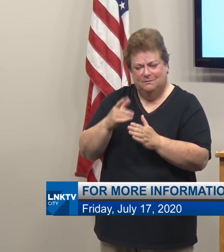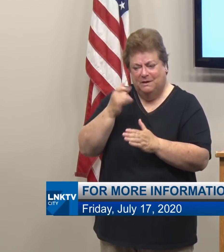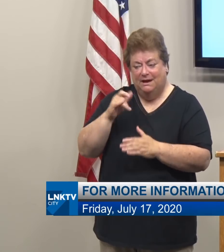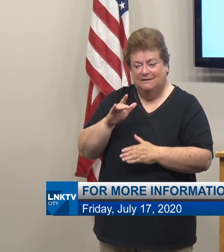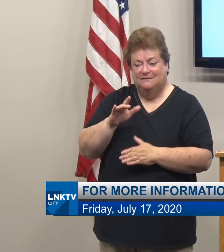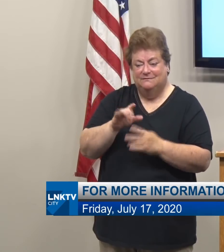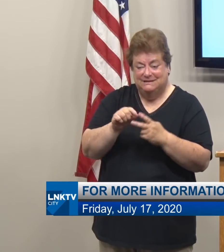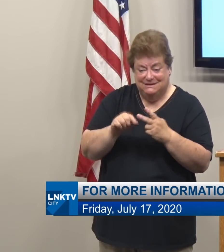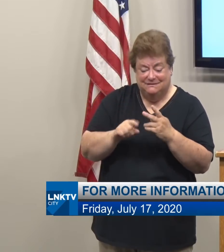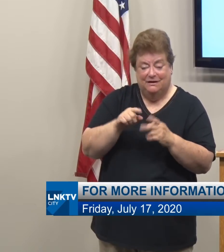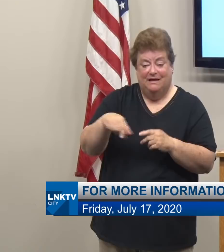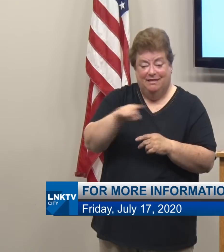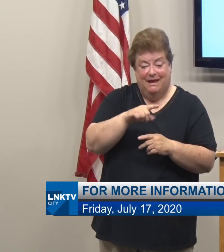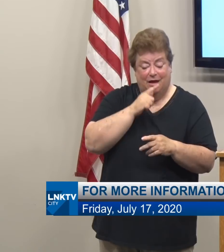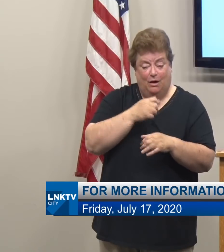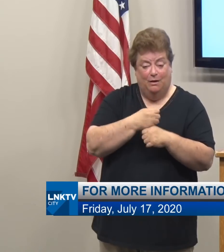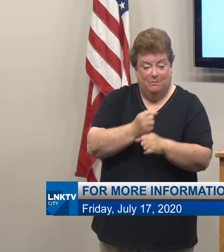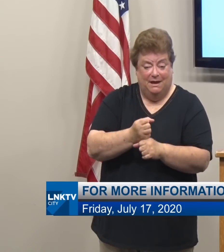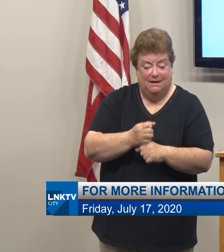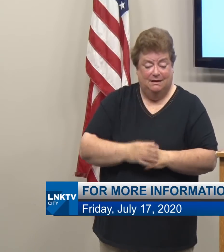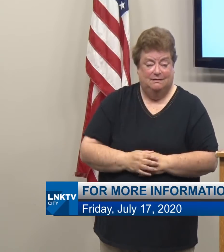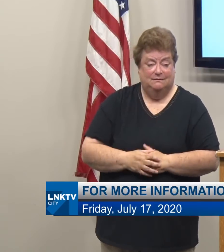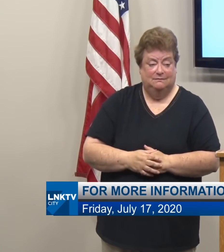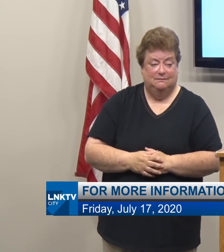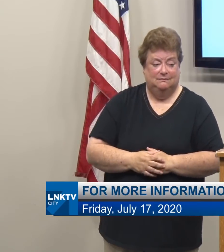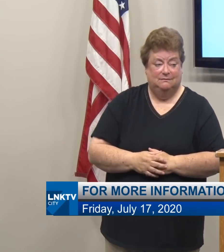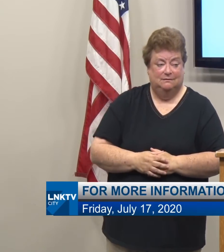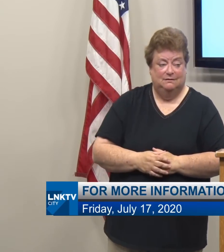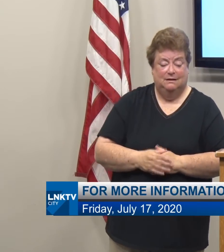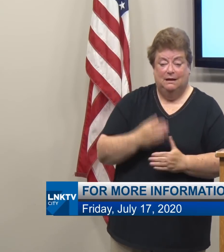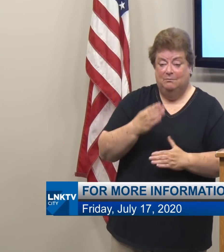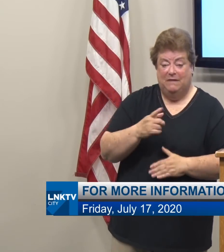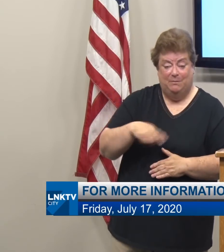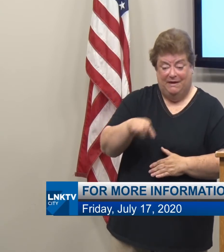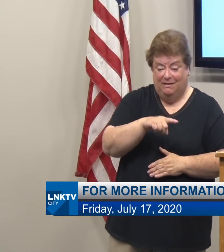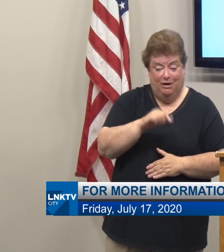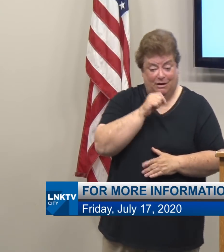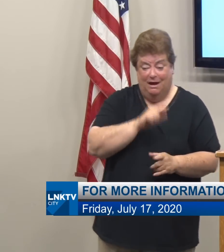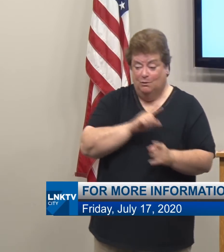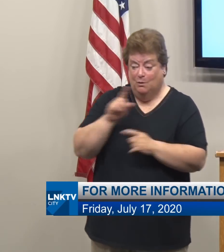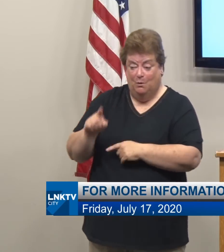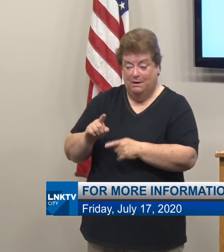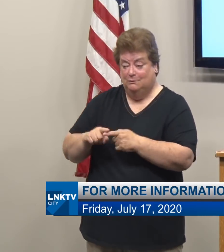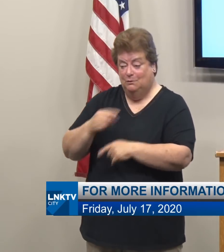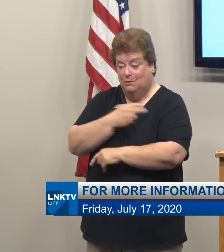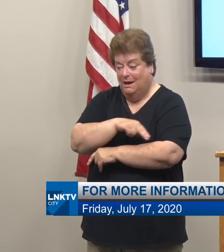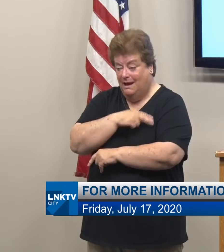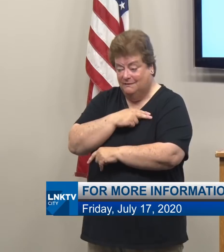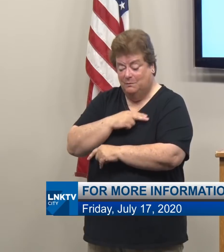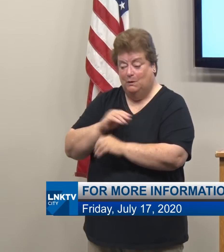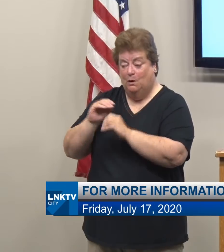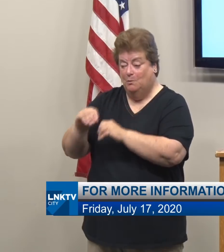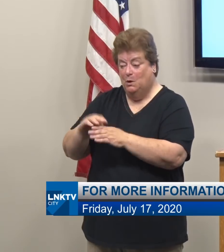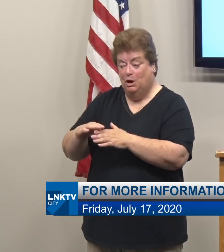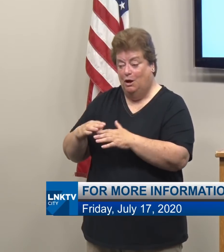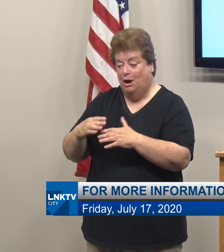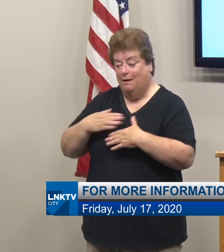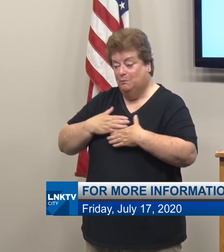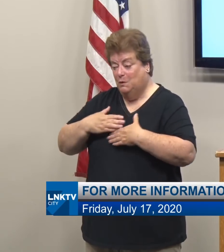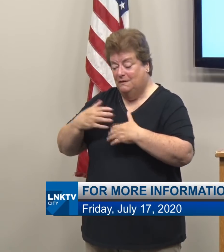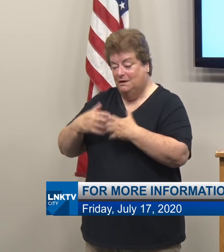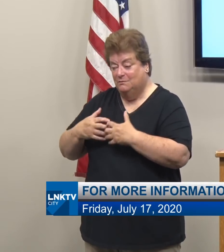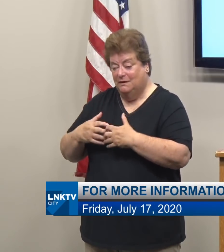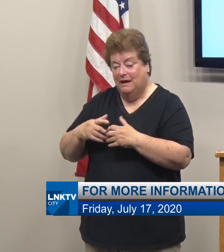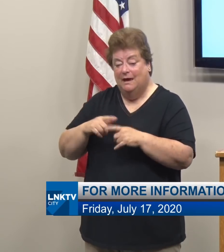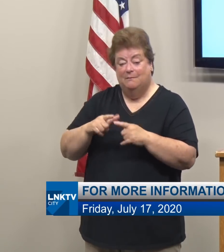make. While they may not be headed to the hospital or put on a ventilator, they might inadvertently or